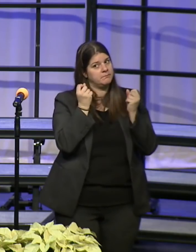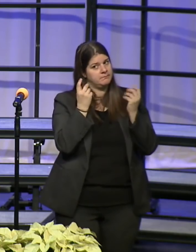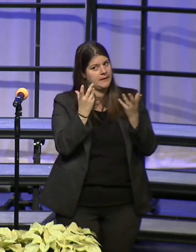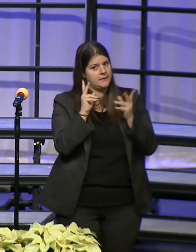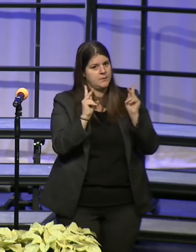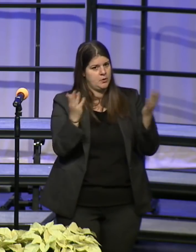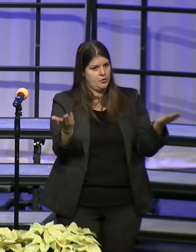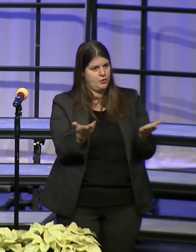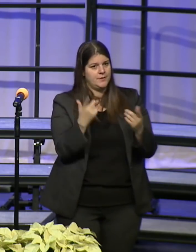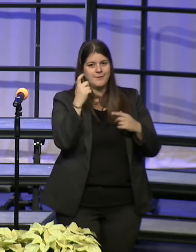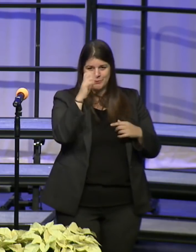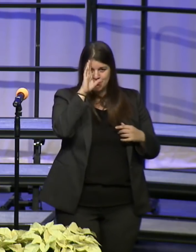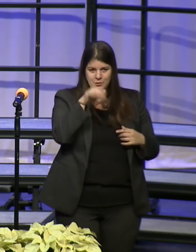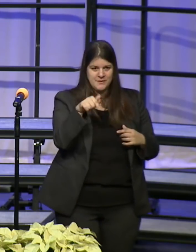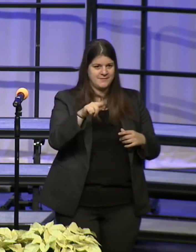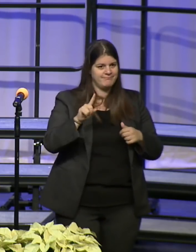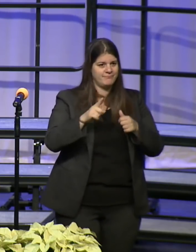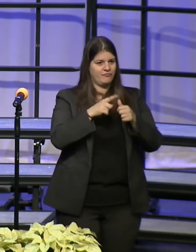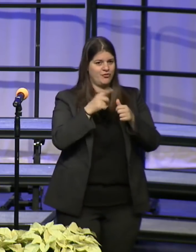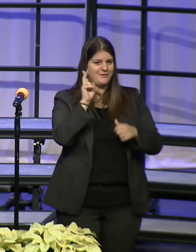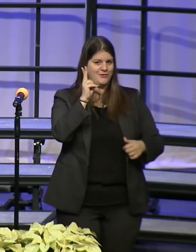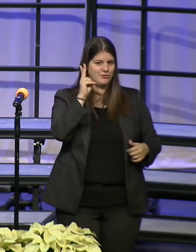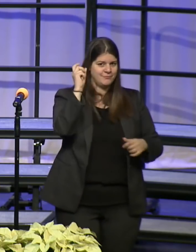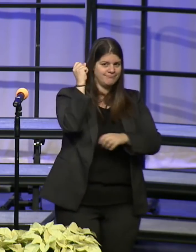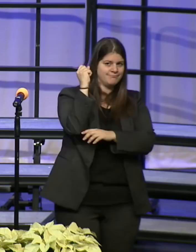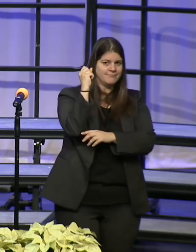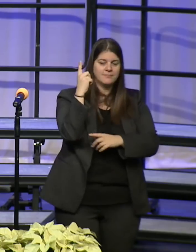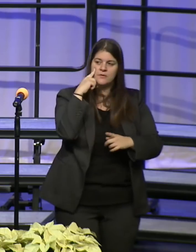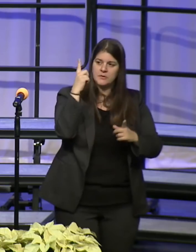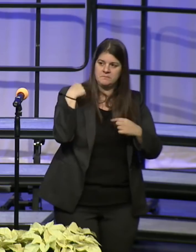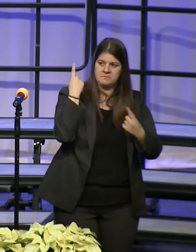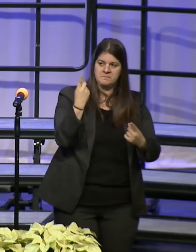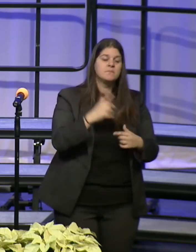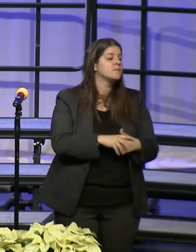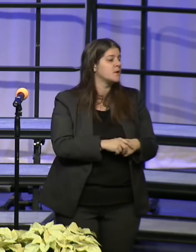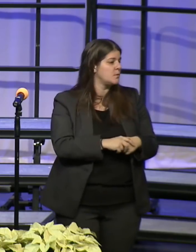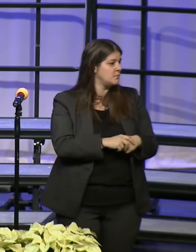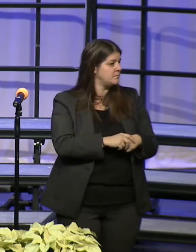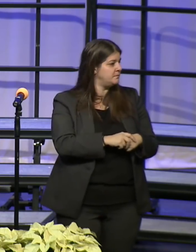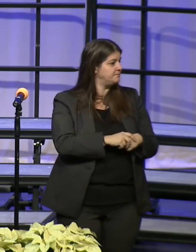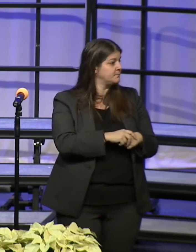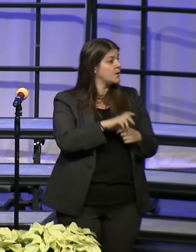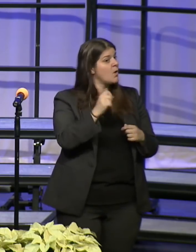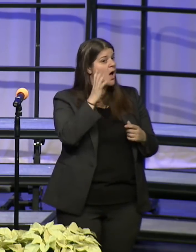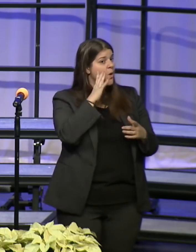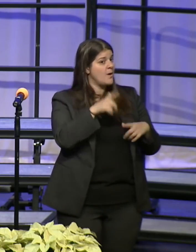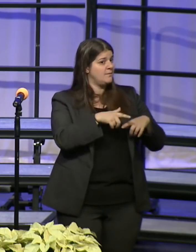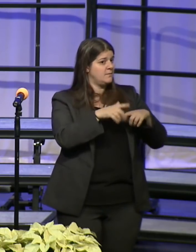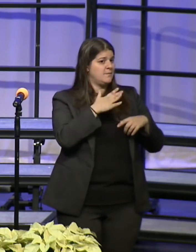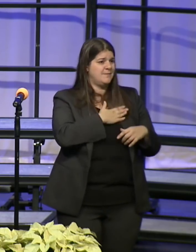because, as we said, this is a historic event tonight, this evening. So I'm going to ask that you hold your